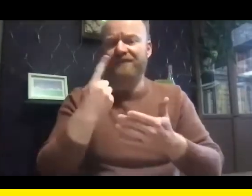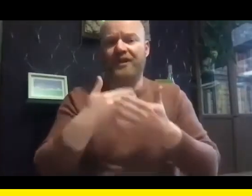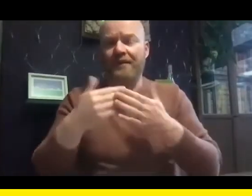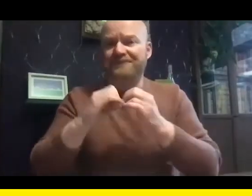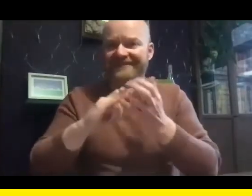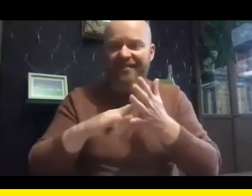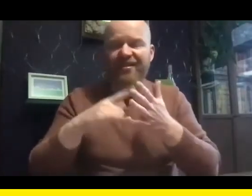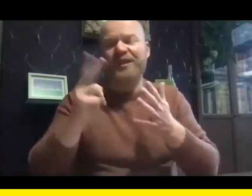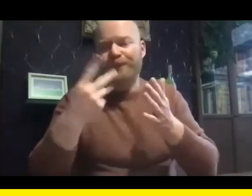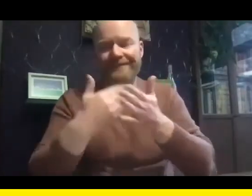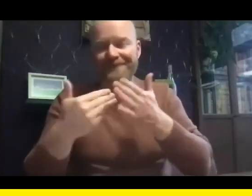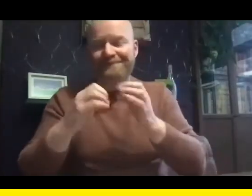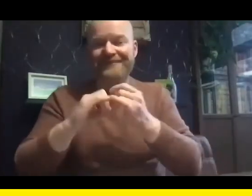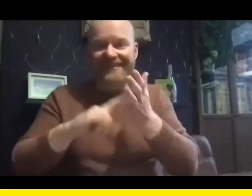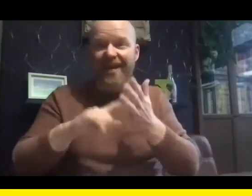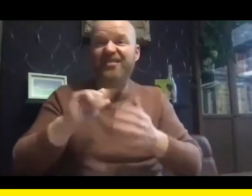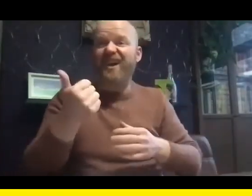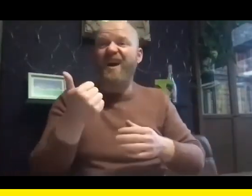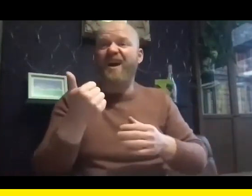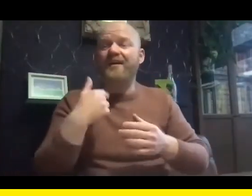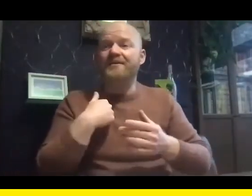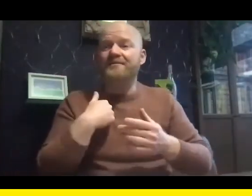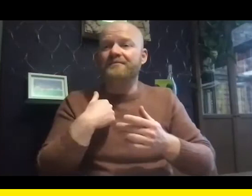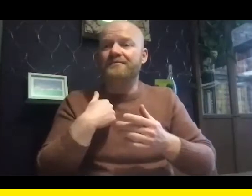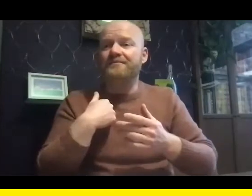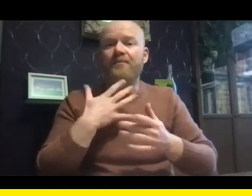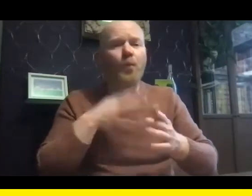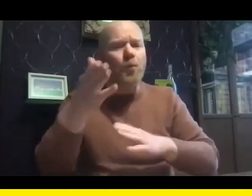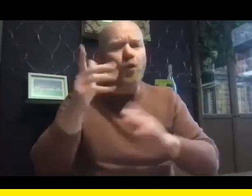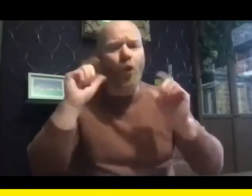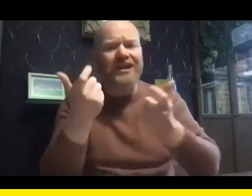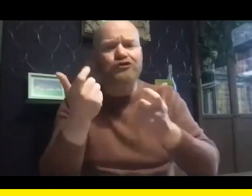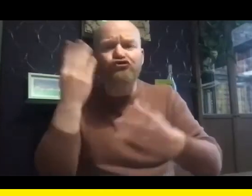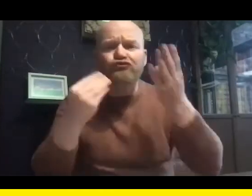And I learned BSL for quite a few years now.